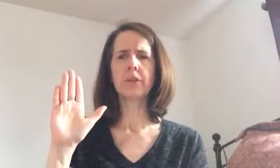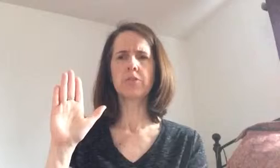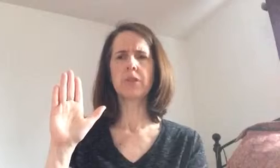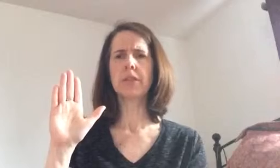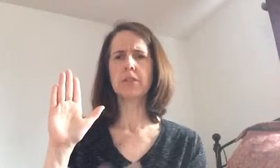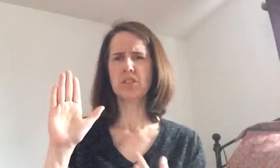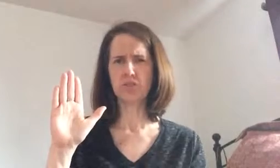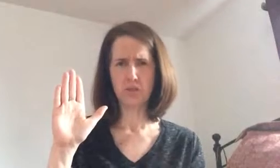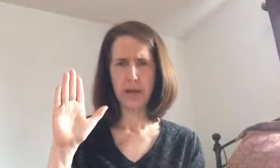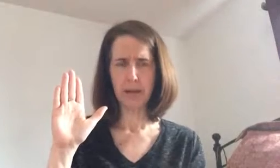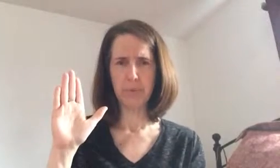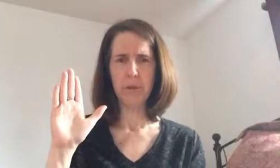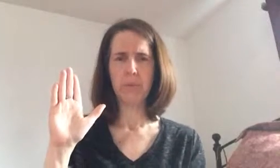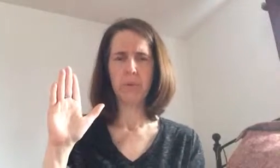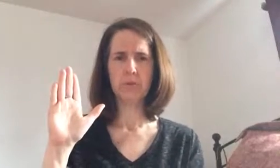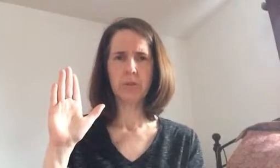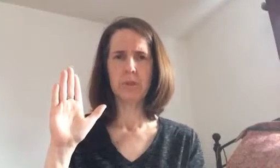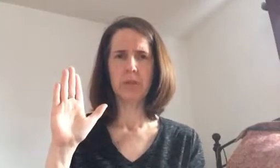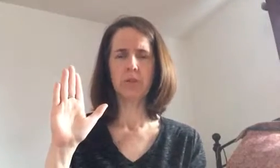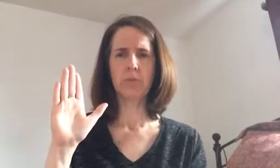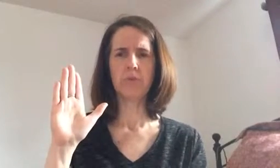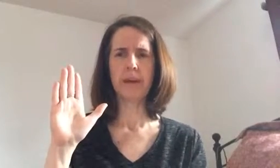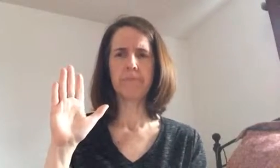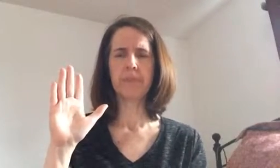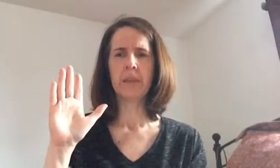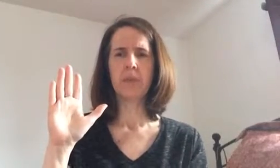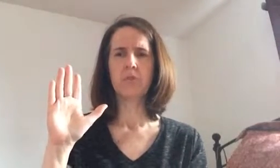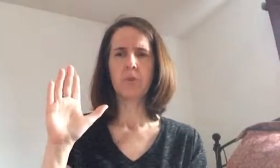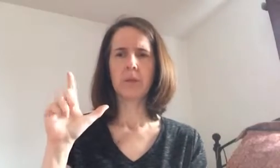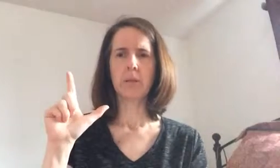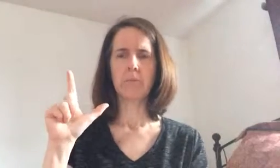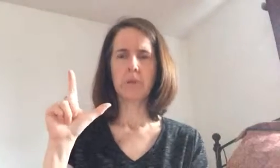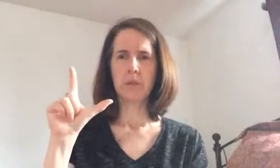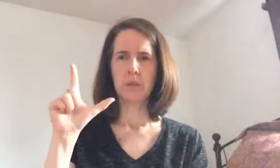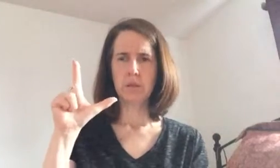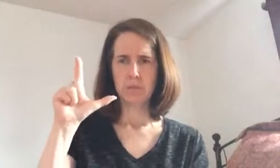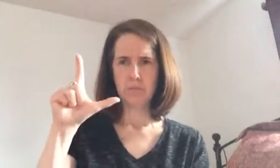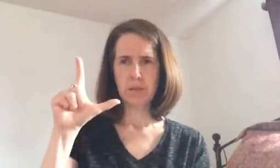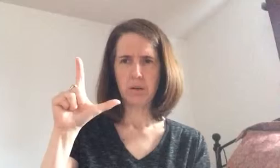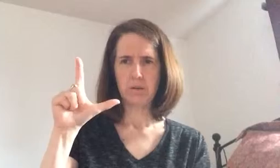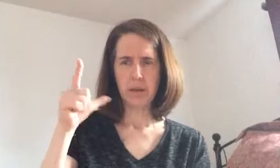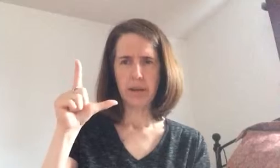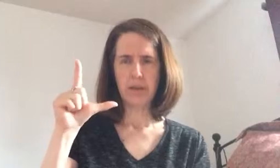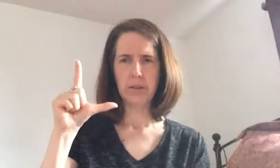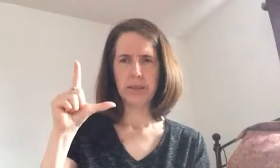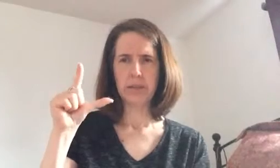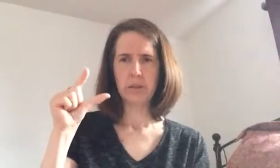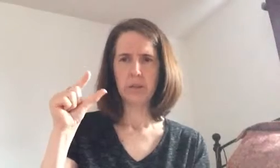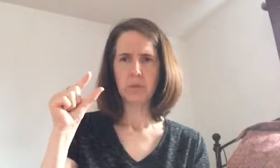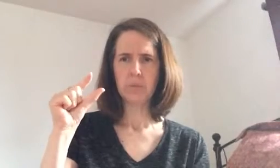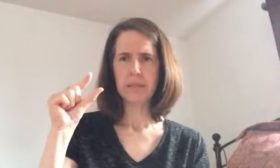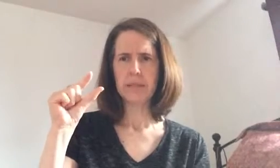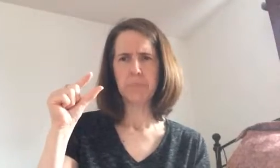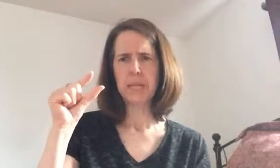bit tricky to describe, but once you can make it, you'll be fine. So we're going to make our L hand, and then we're going to make like a